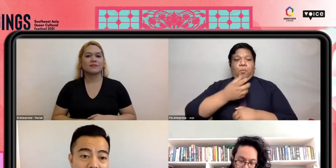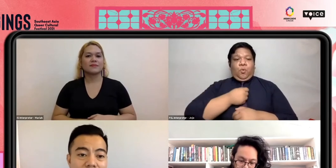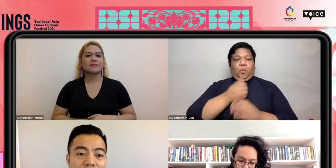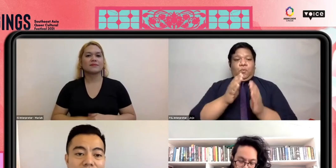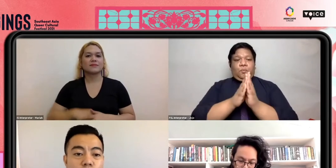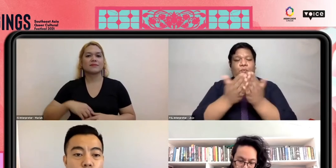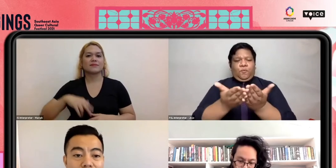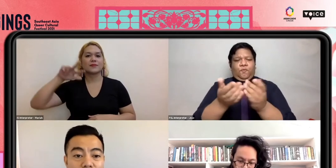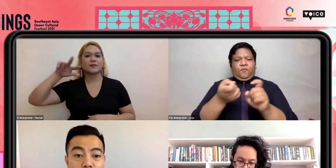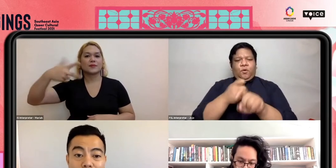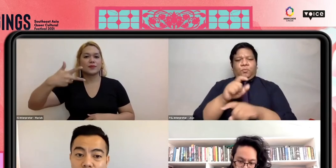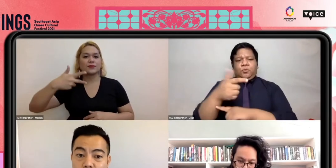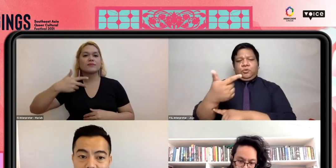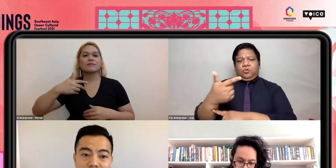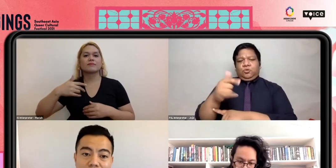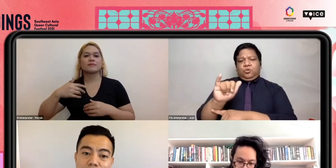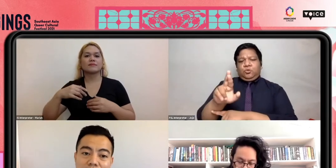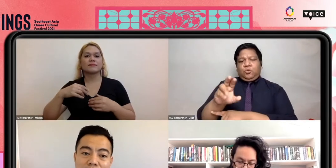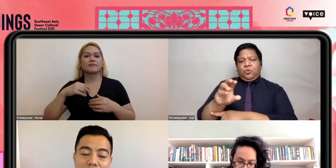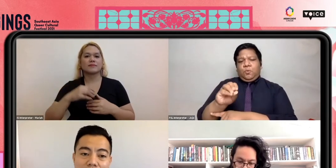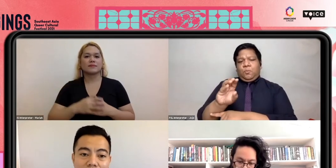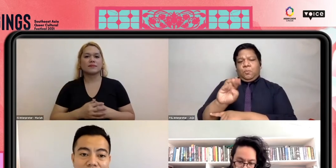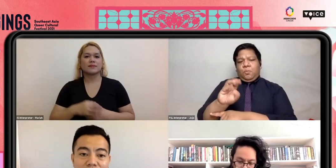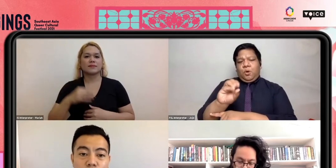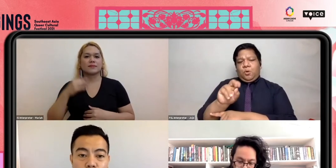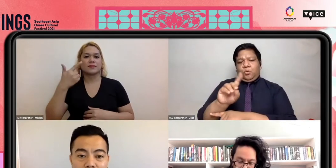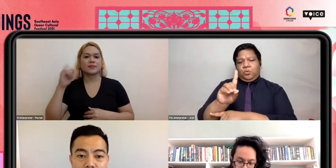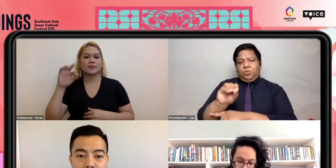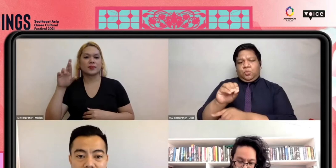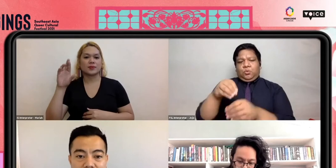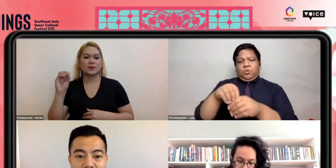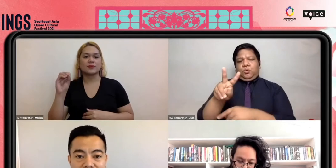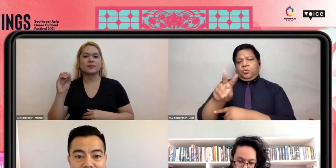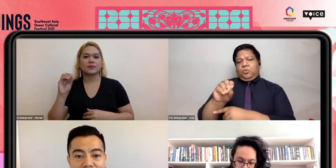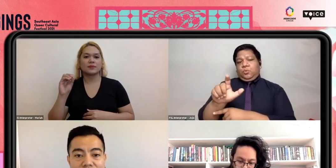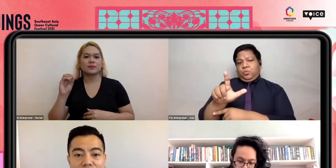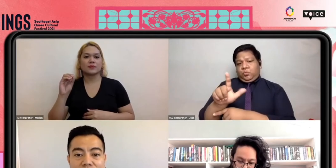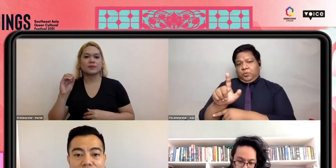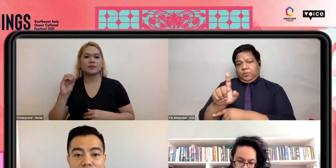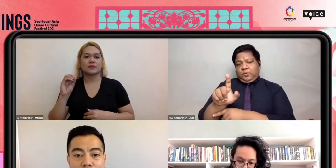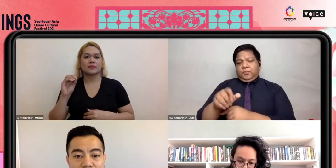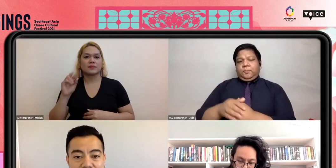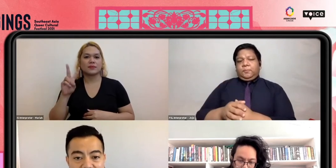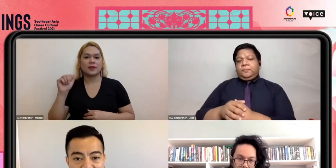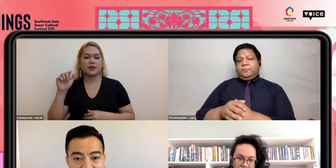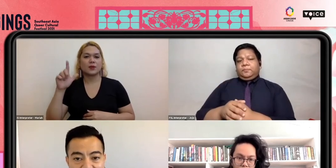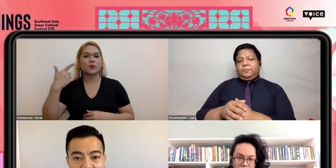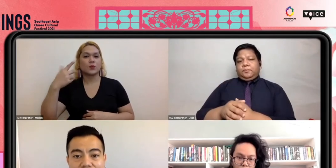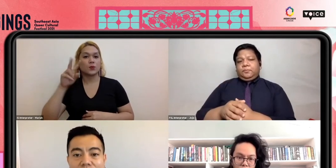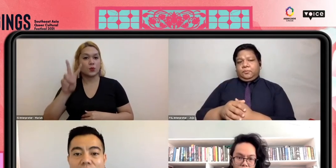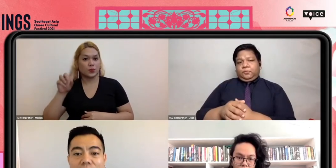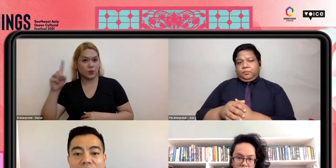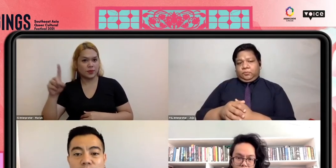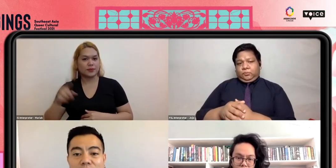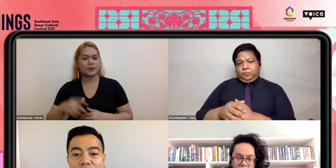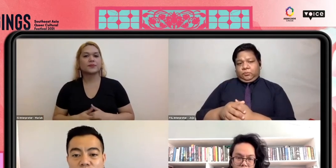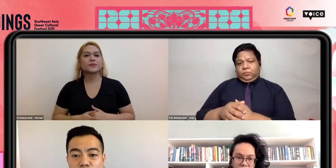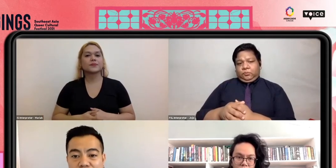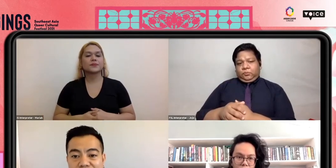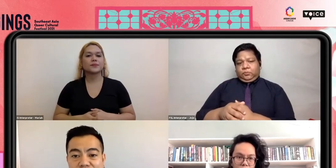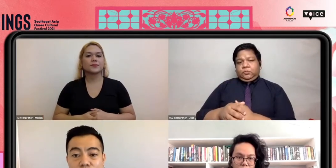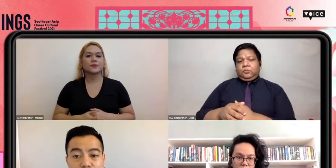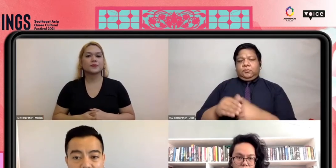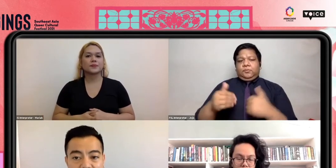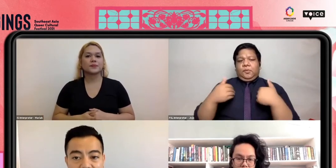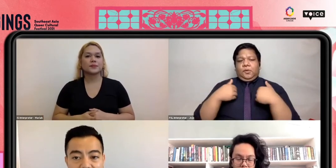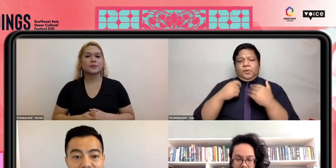Giramondo in 2021. And new work appears in The Margins, Electric